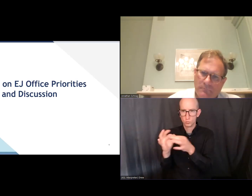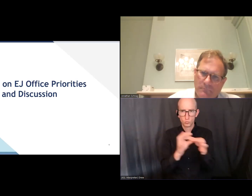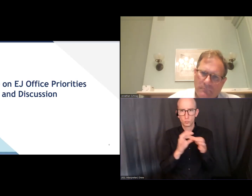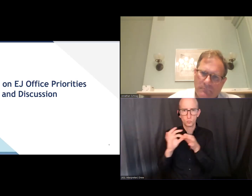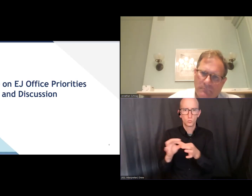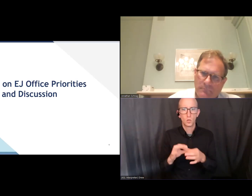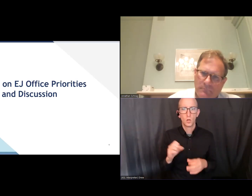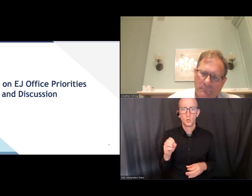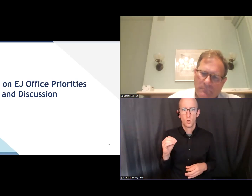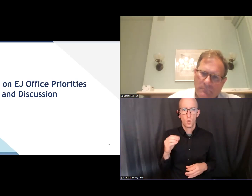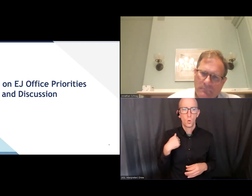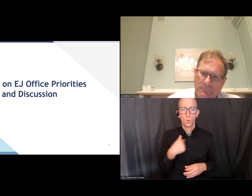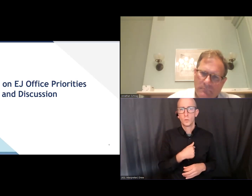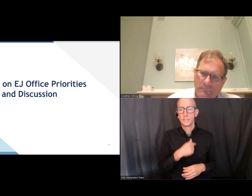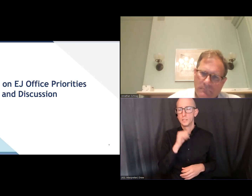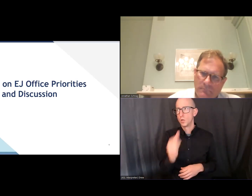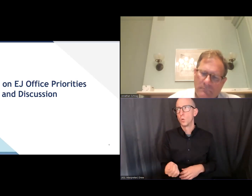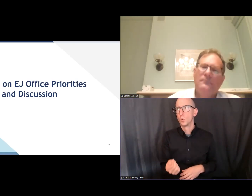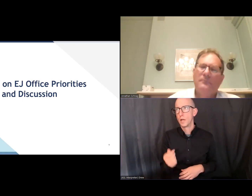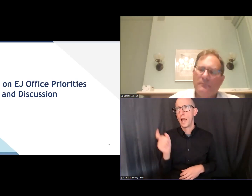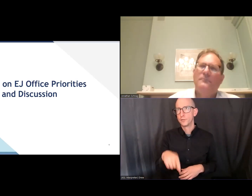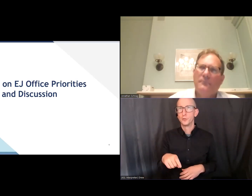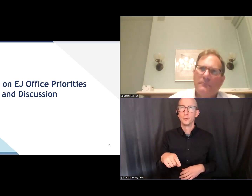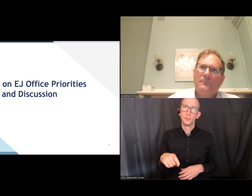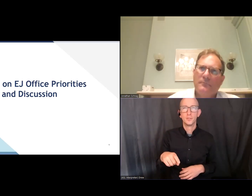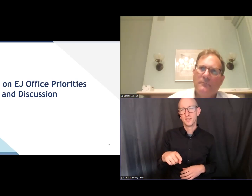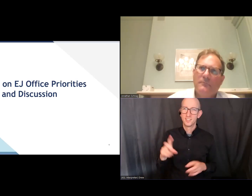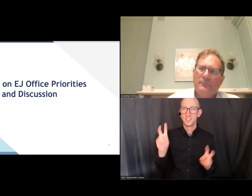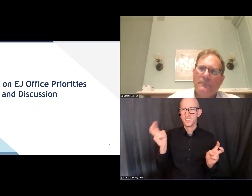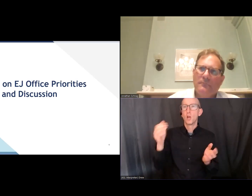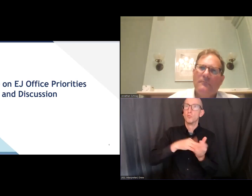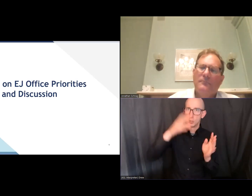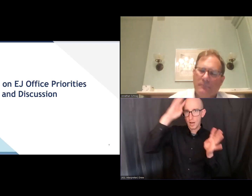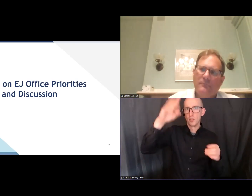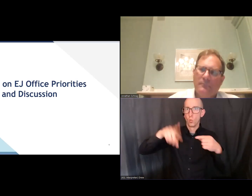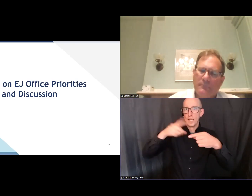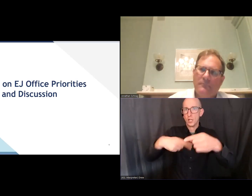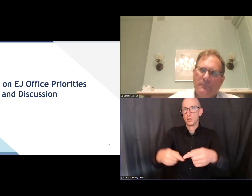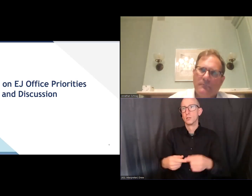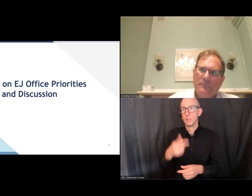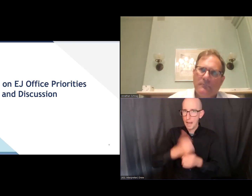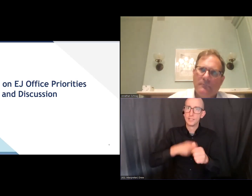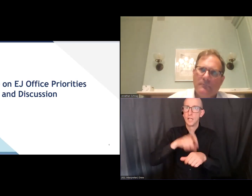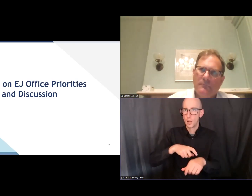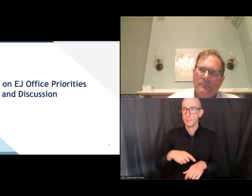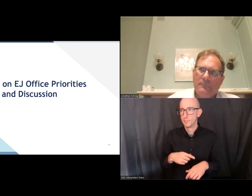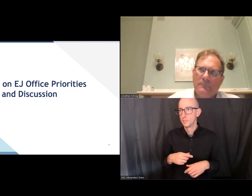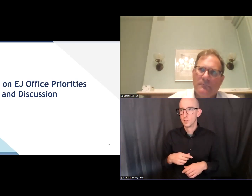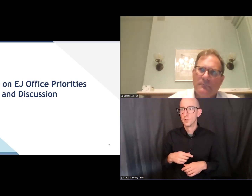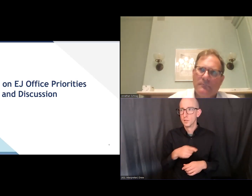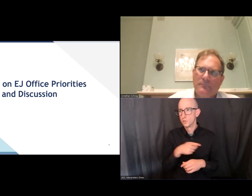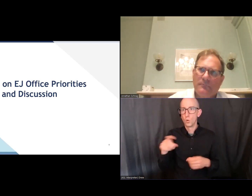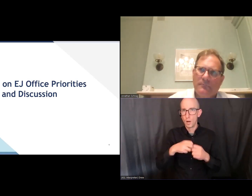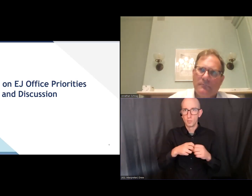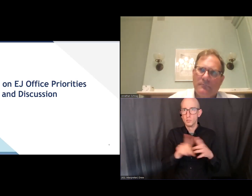we don't have to recreate the wheel every time one of these comes up. So that's one thing. And then the